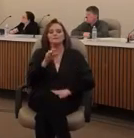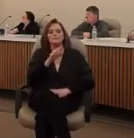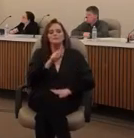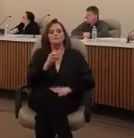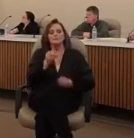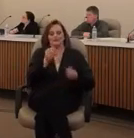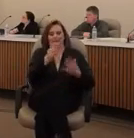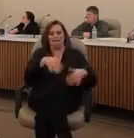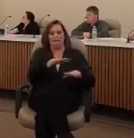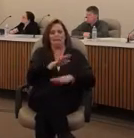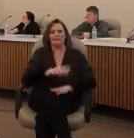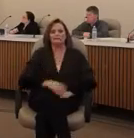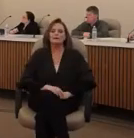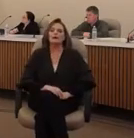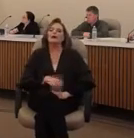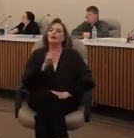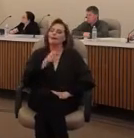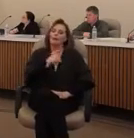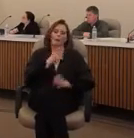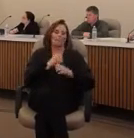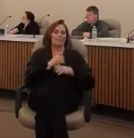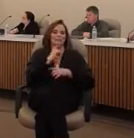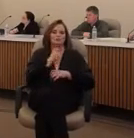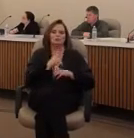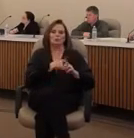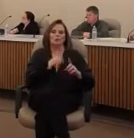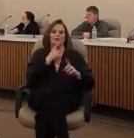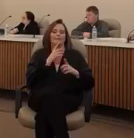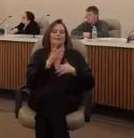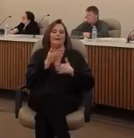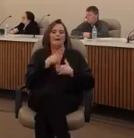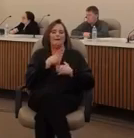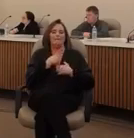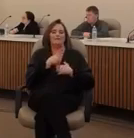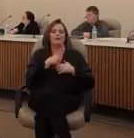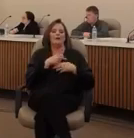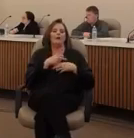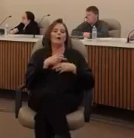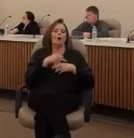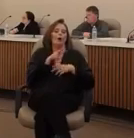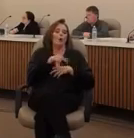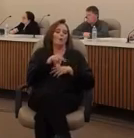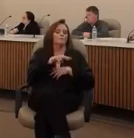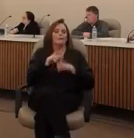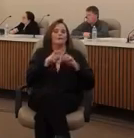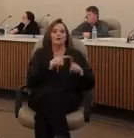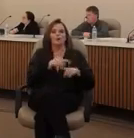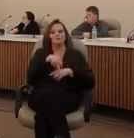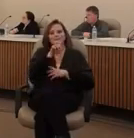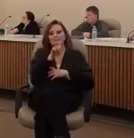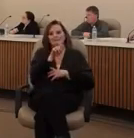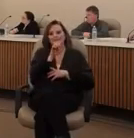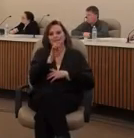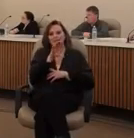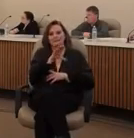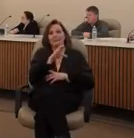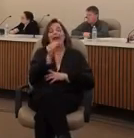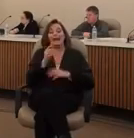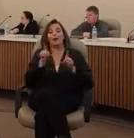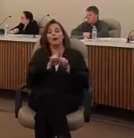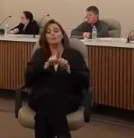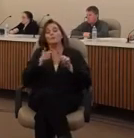all of the applicable regulations and oversight from the DEC, and I assume also, oversight from the town.